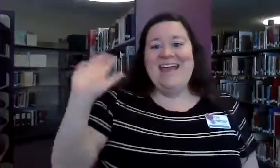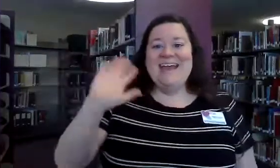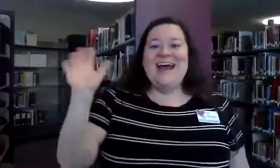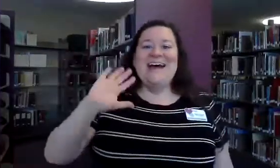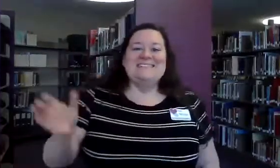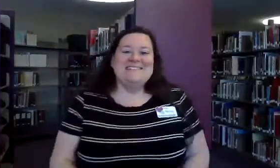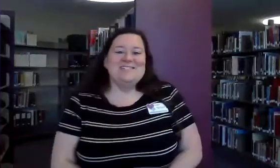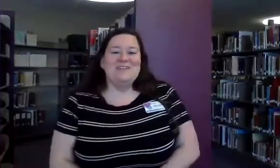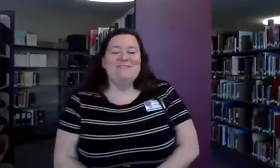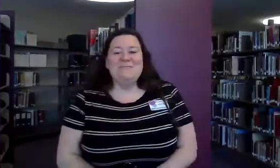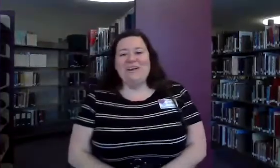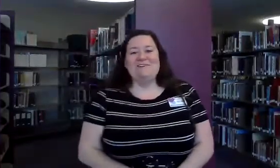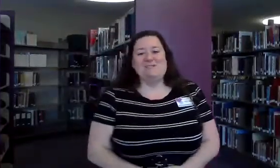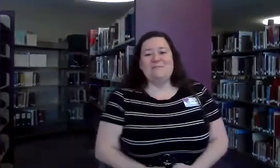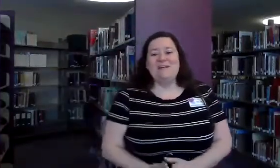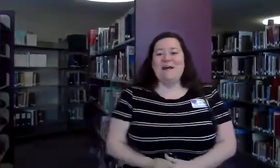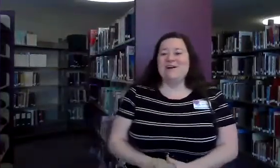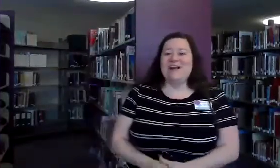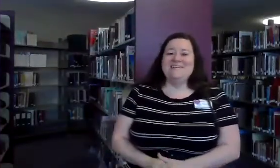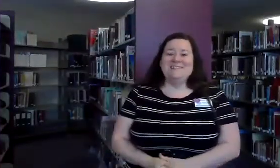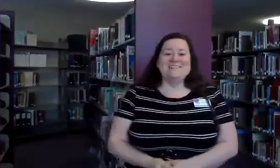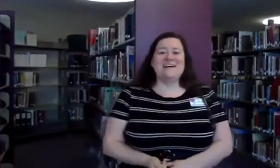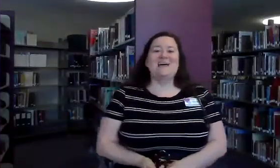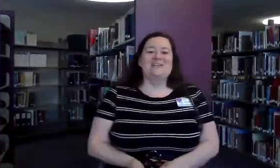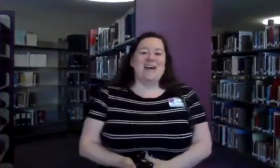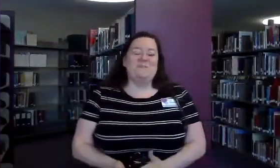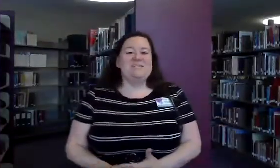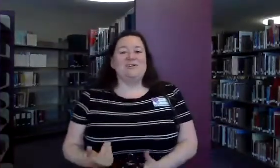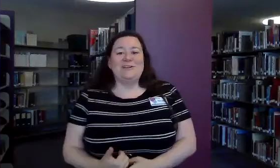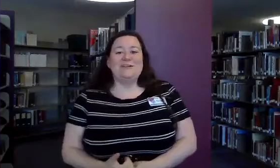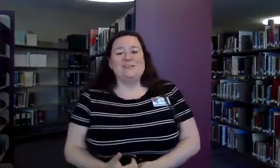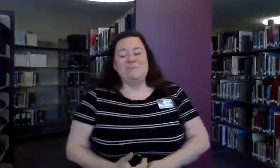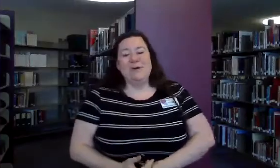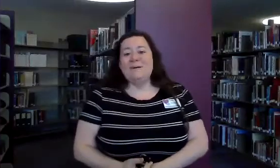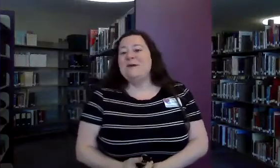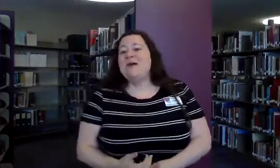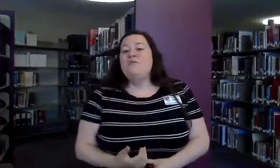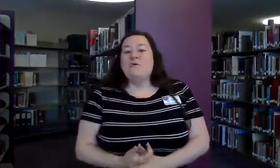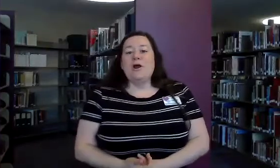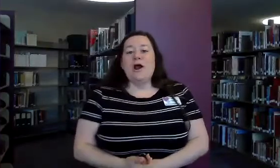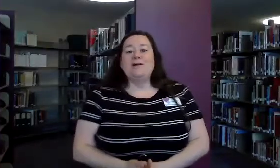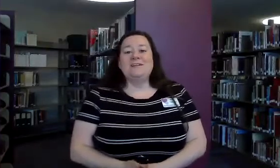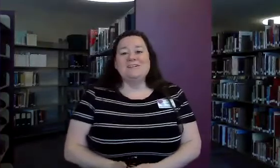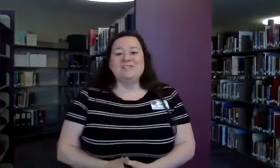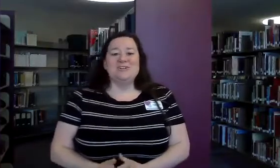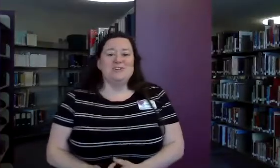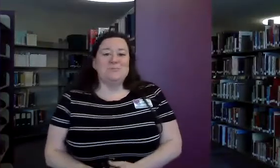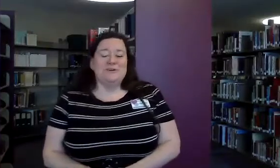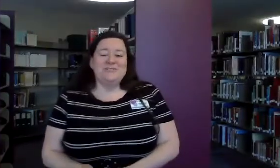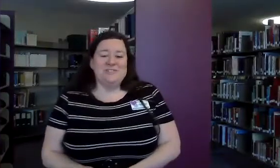Hey guys, this is Ray from the Great Falls Public Library, and this is Toddler Time. It's an early literacy program for our littlest learners, birth to